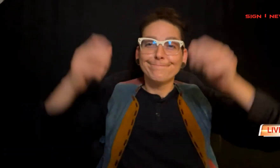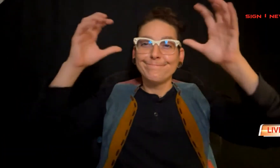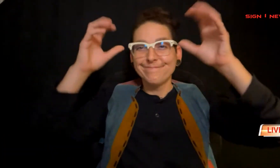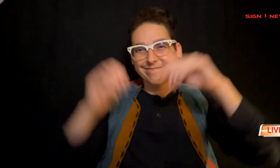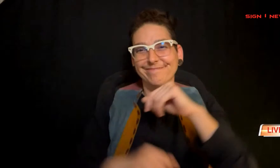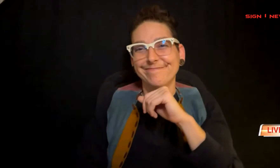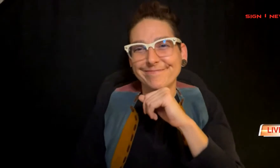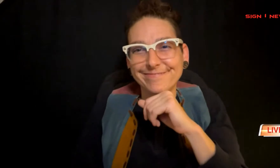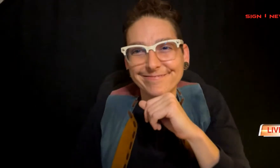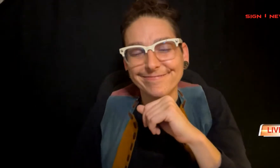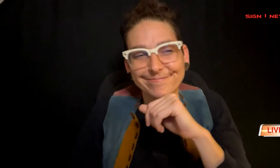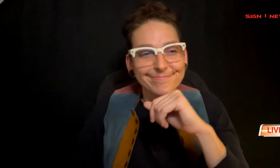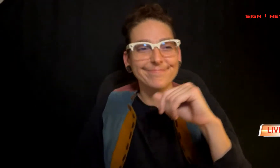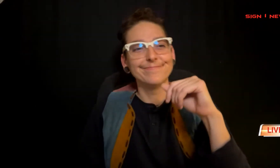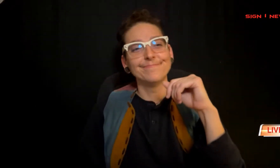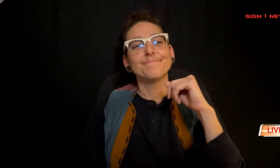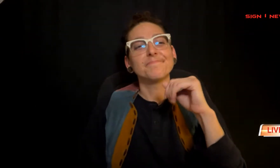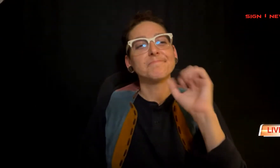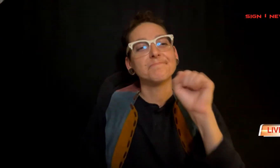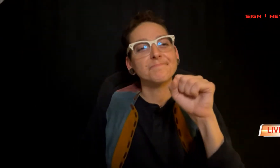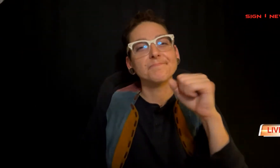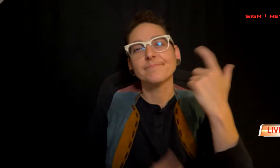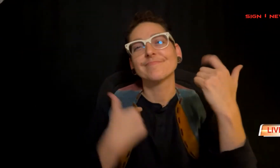I was running, up the basketball court.